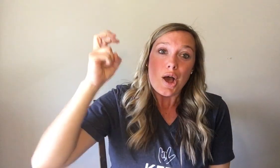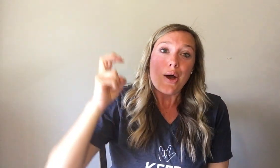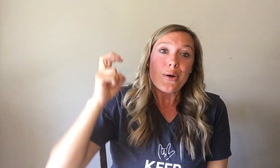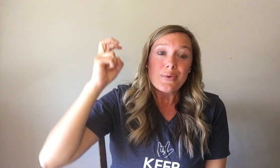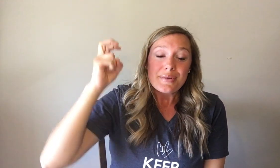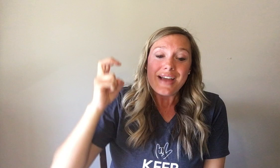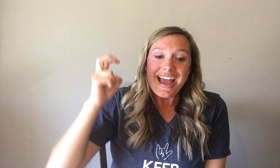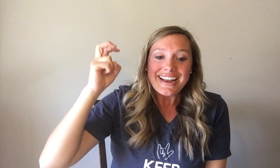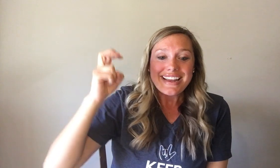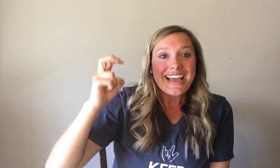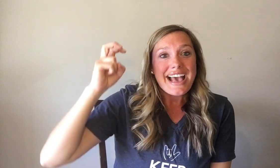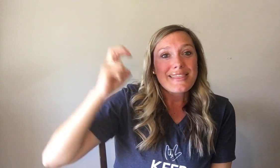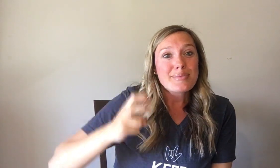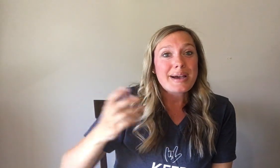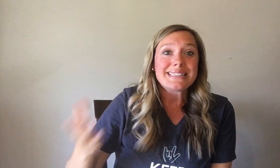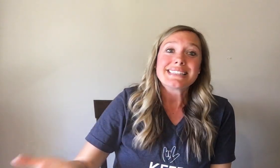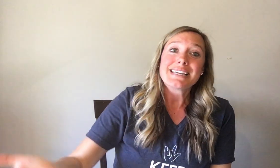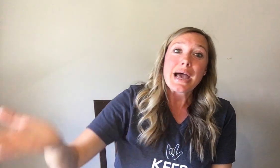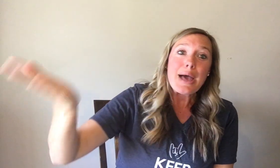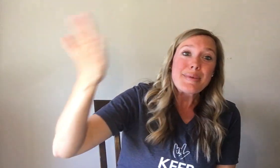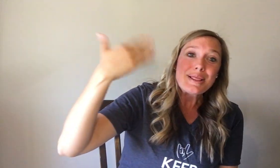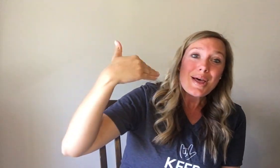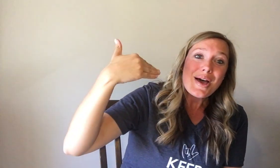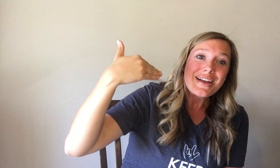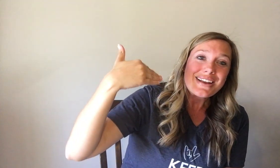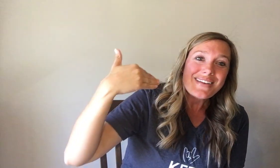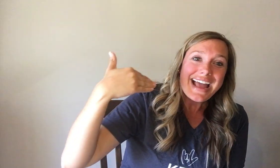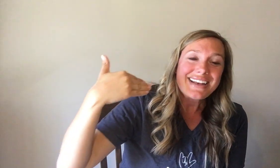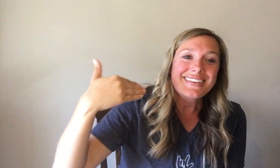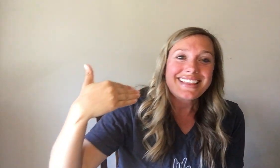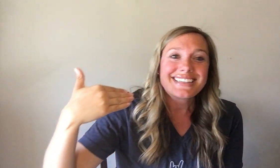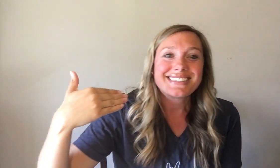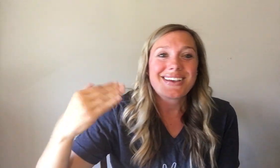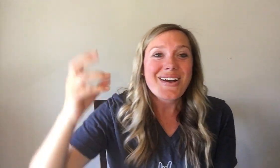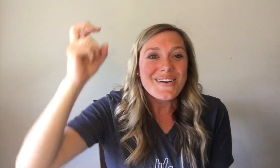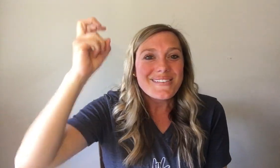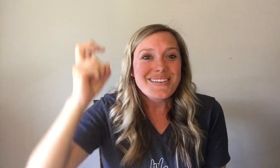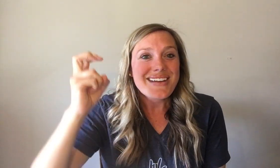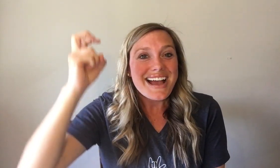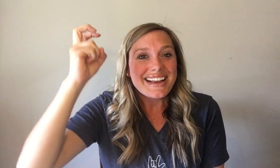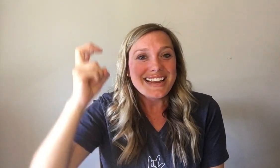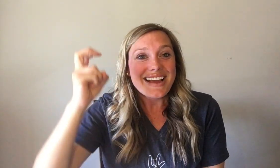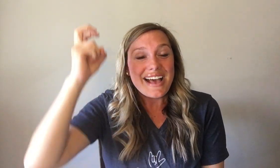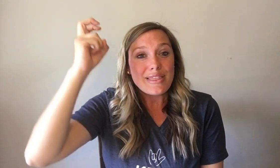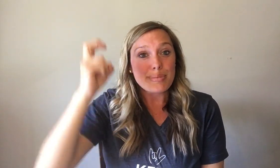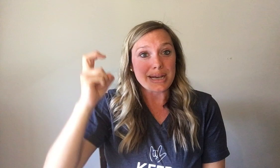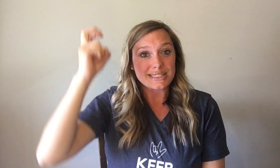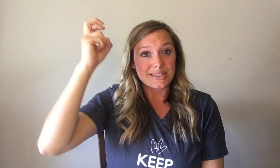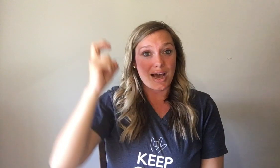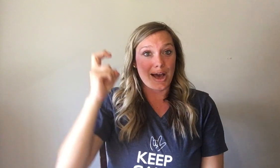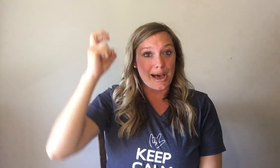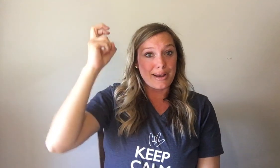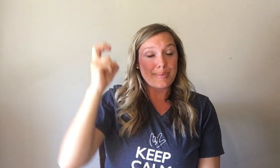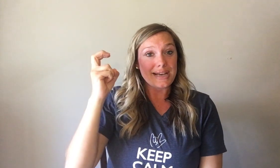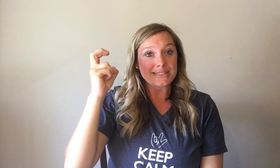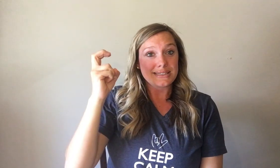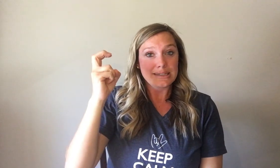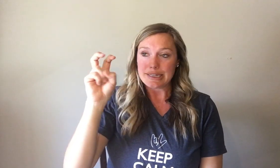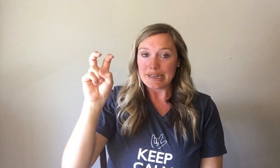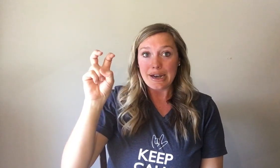Oh, we're riding on the bus, come along and ride with us. Oh, we're riding on the bus, on a bus. Are